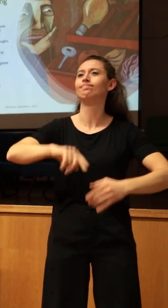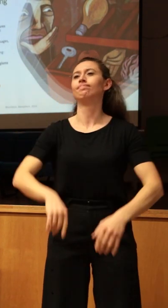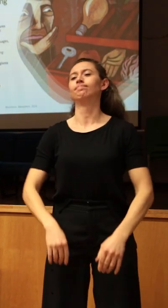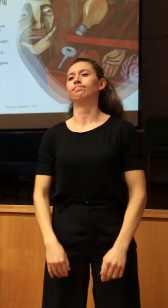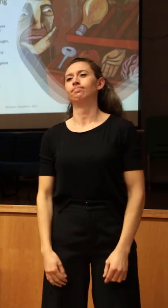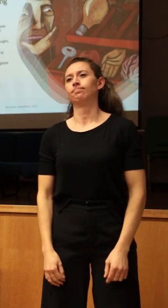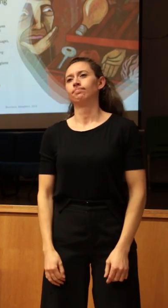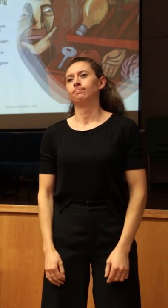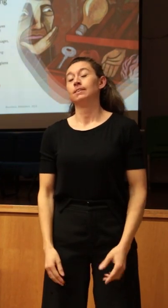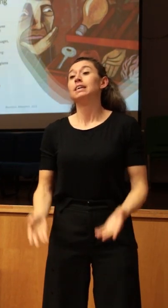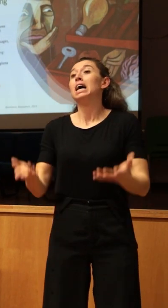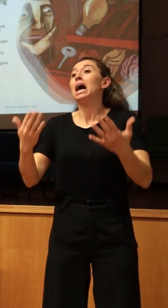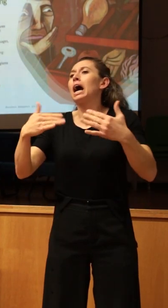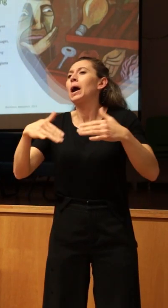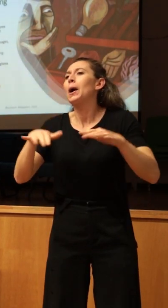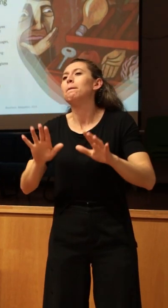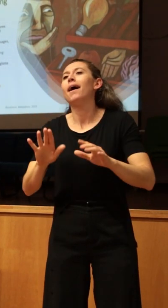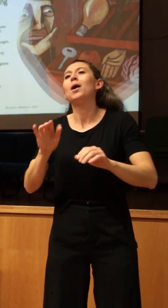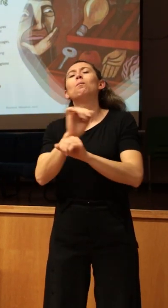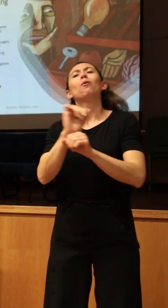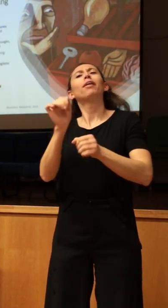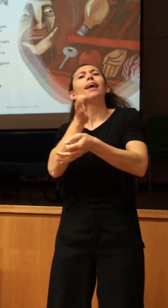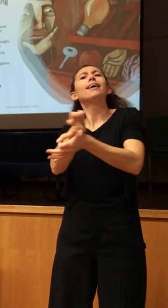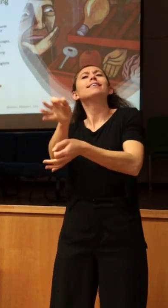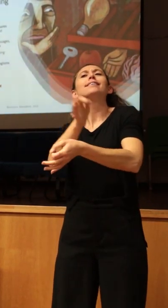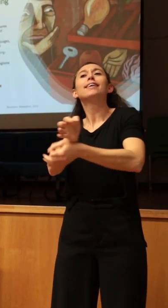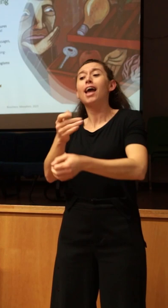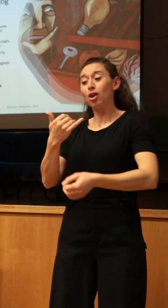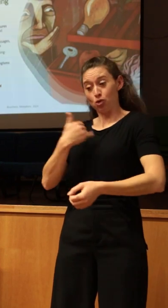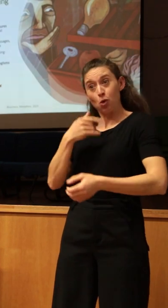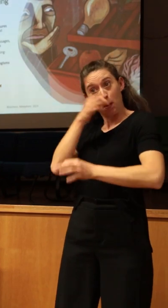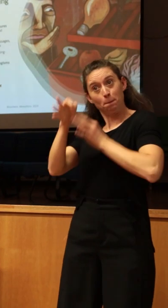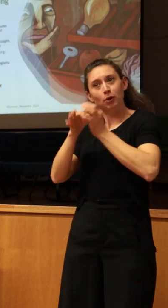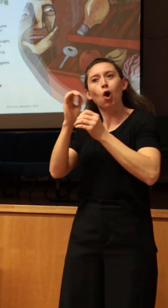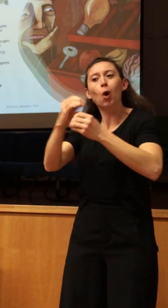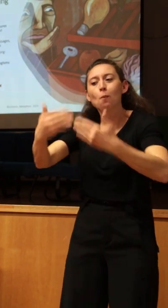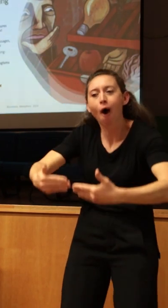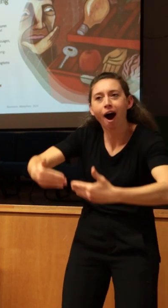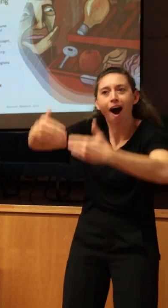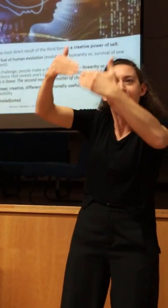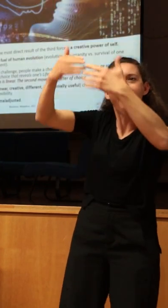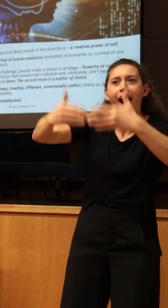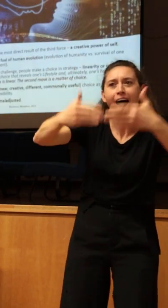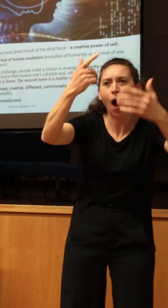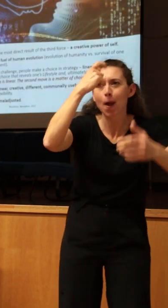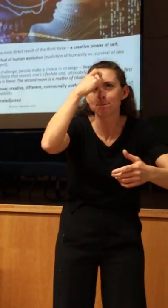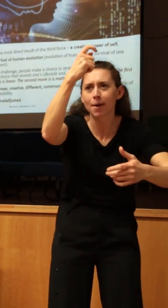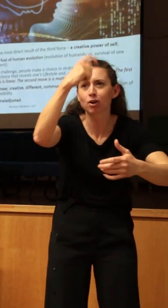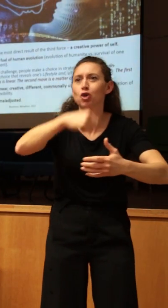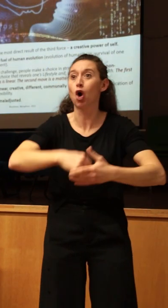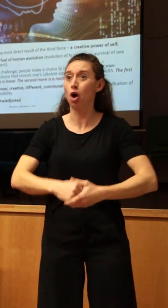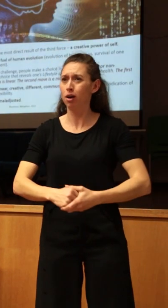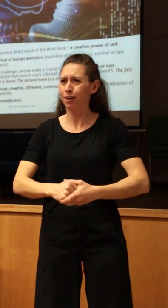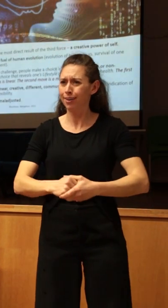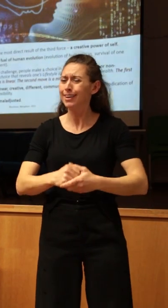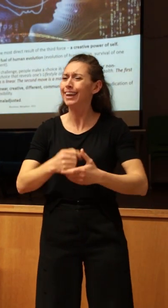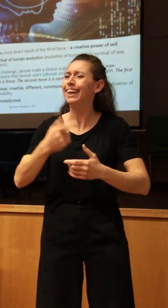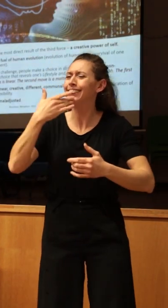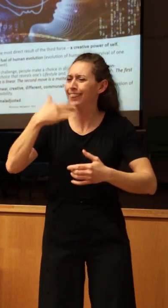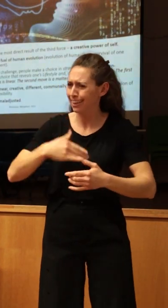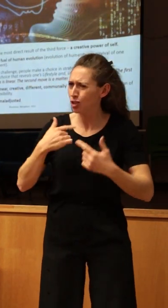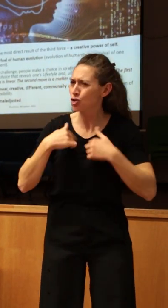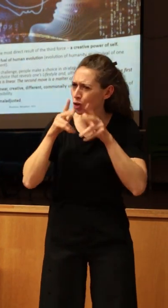Y pueden hasta empezar a dar clases de cómo levantar paredes en la vida. Does it make sense? ¿Tiene sentido esto que estoy